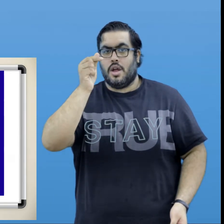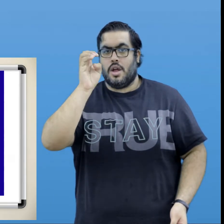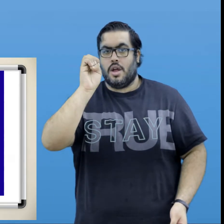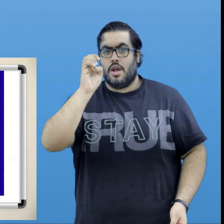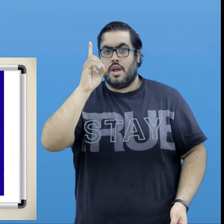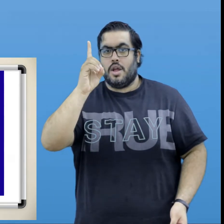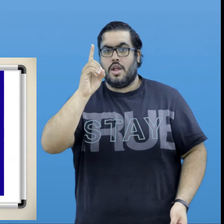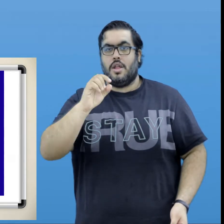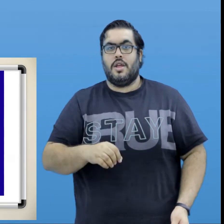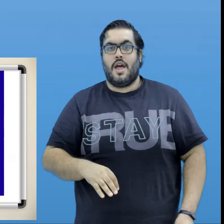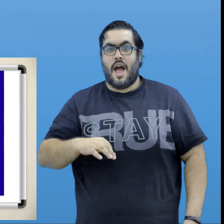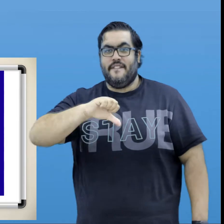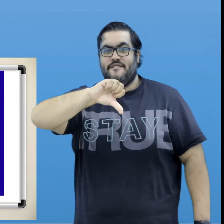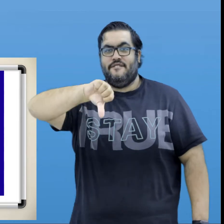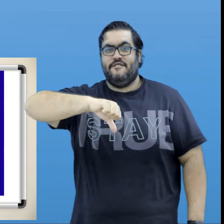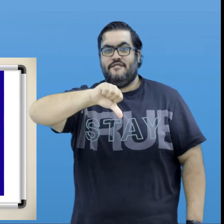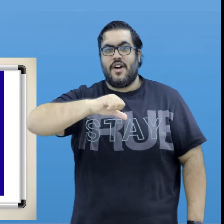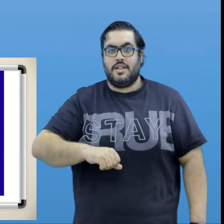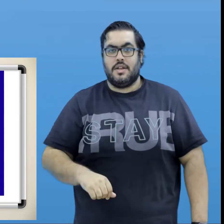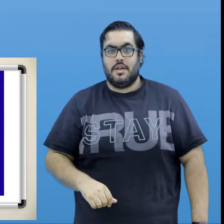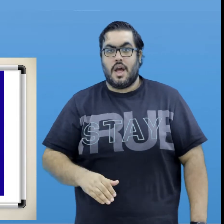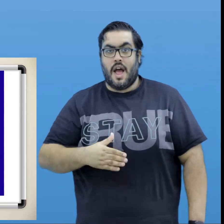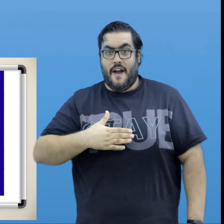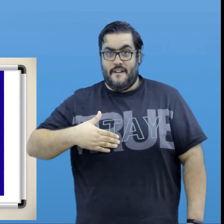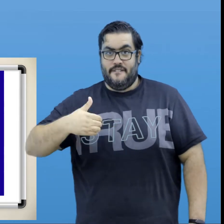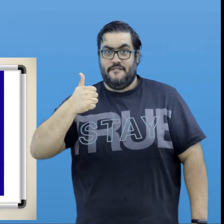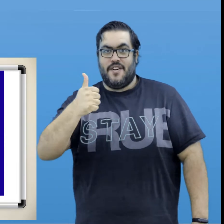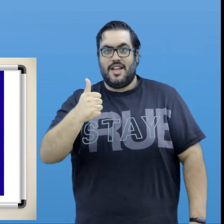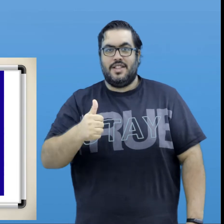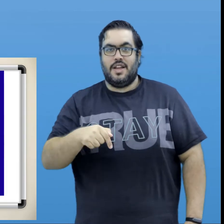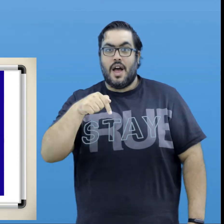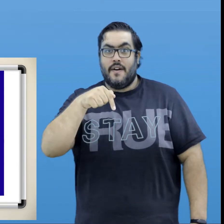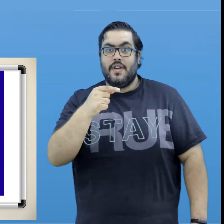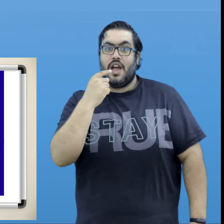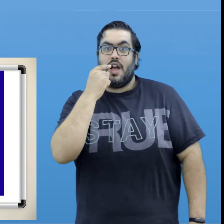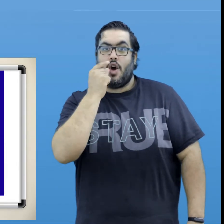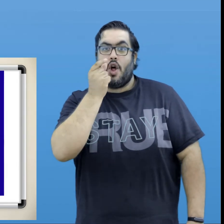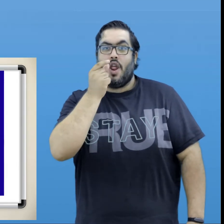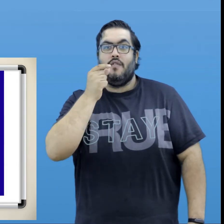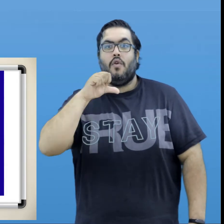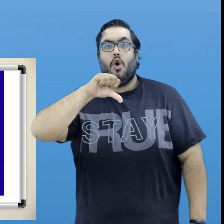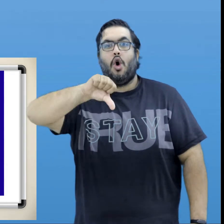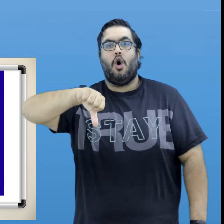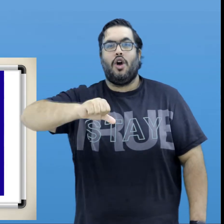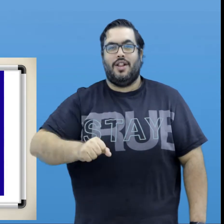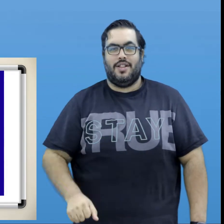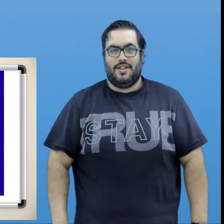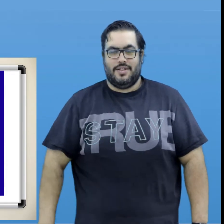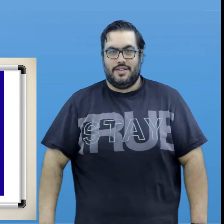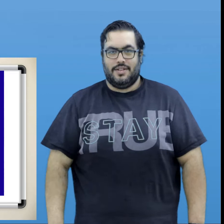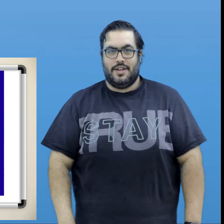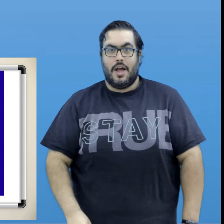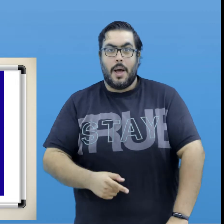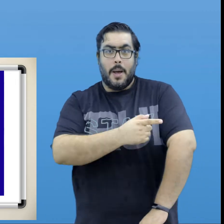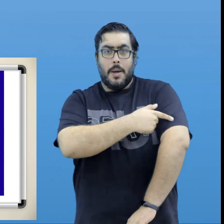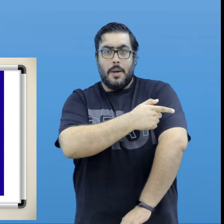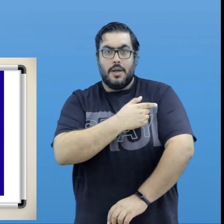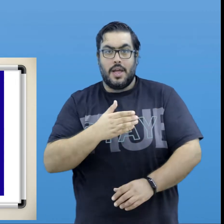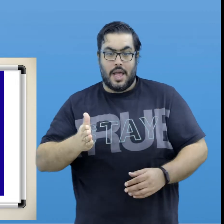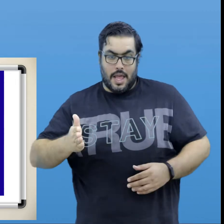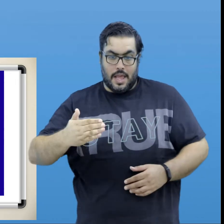fats found in olive oil. For example, salmon is rich in protein